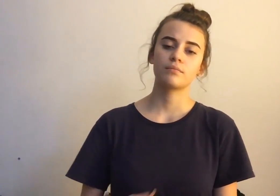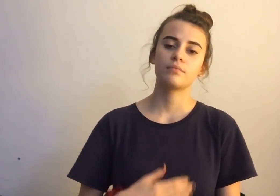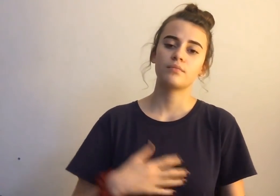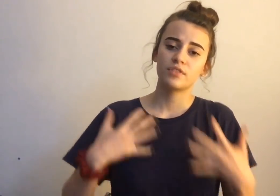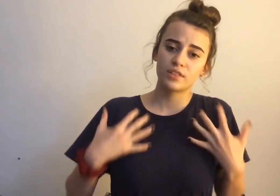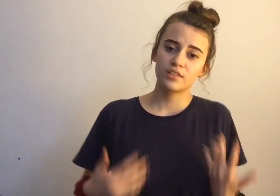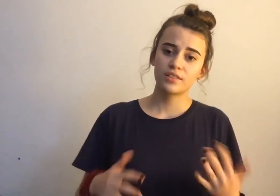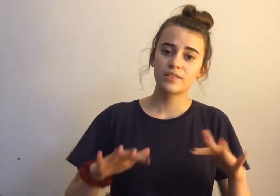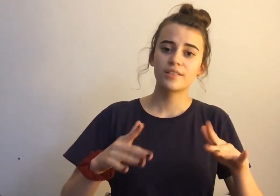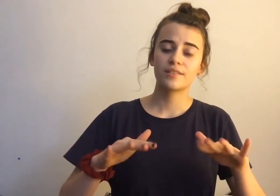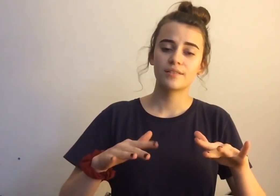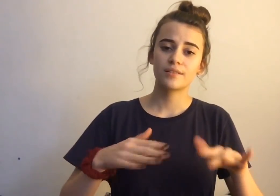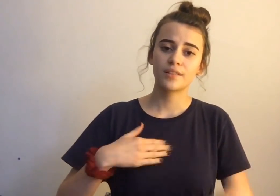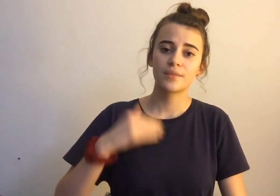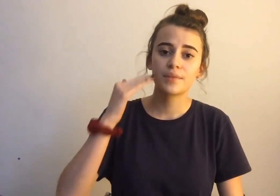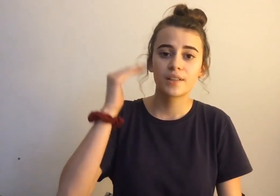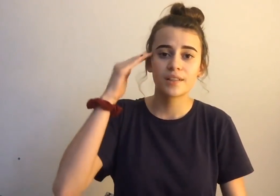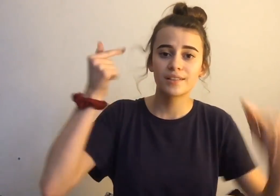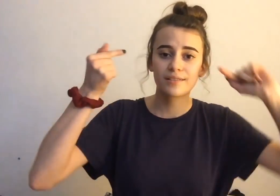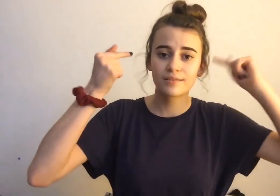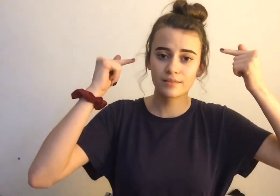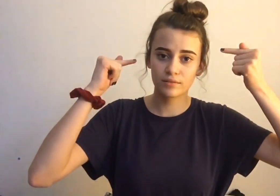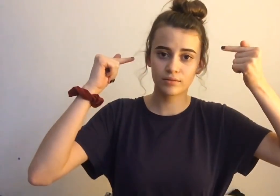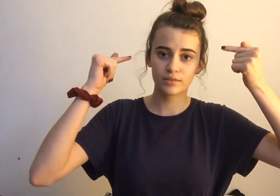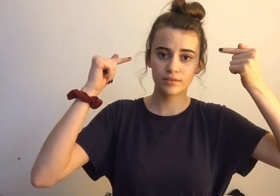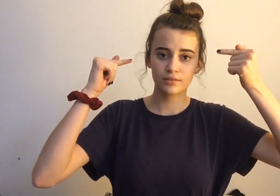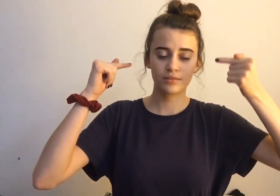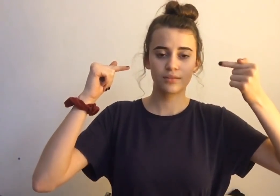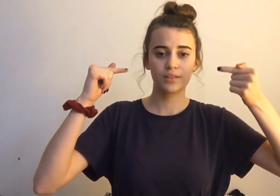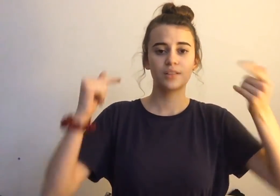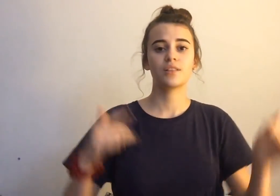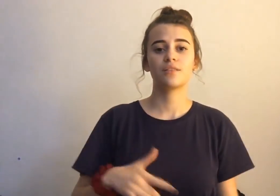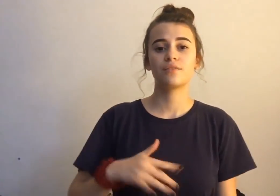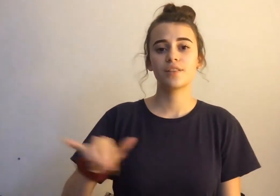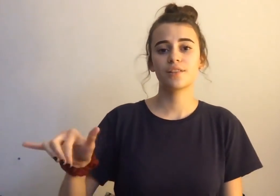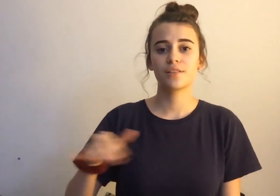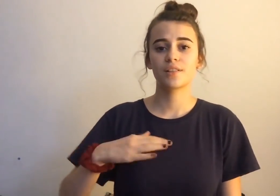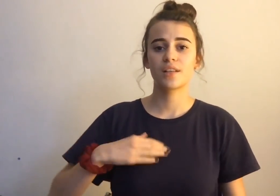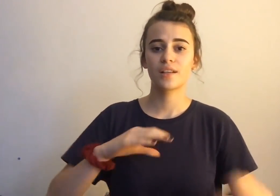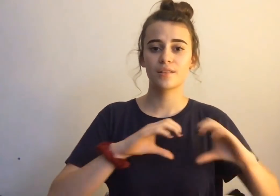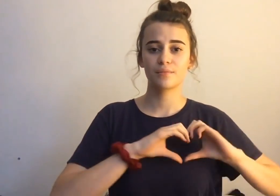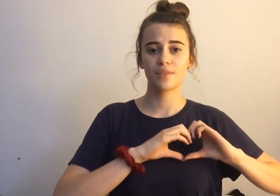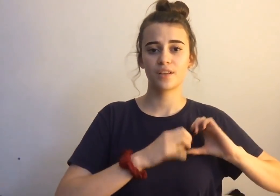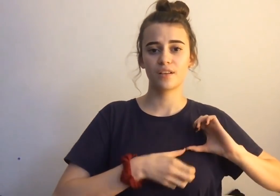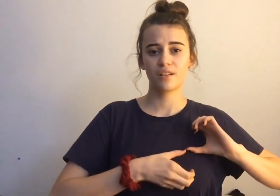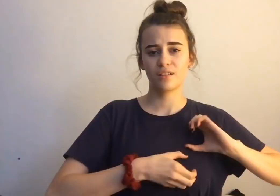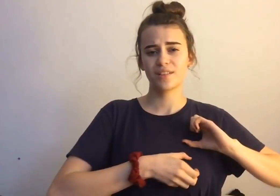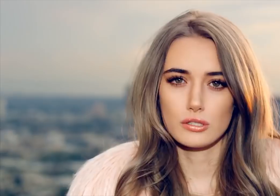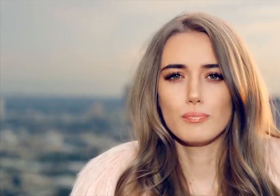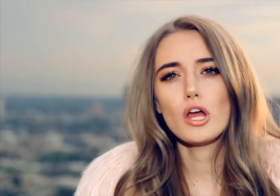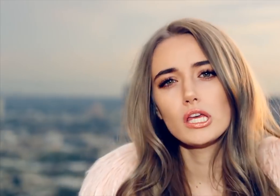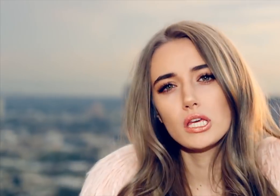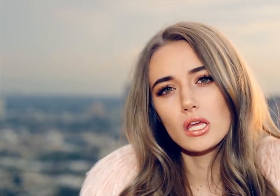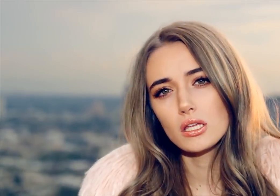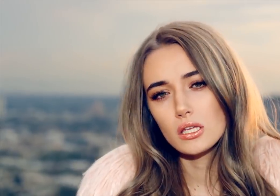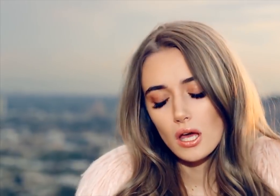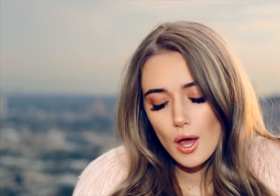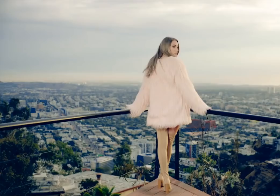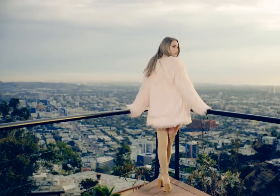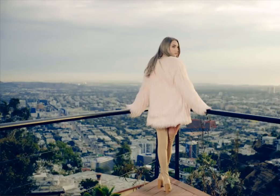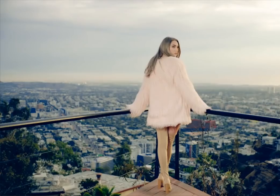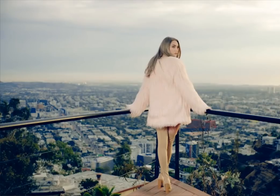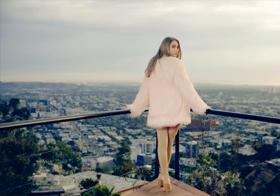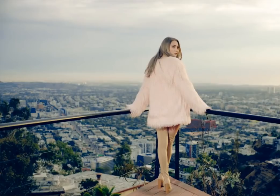none. My body's shaking. My head is aching. It feels like my heart is